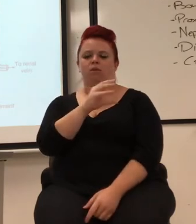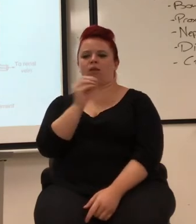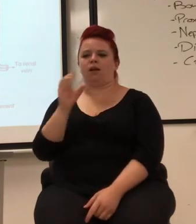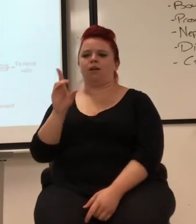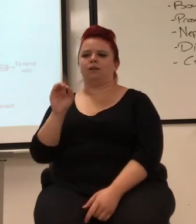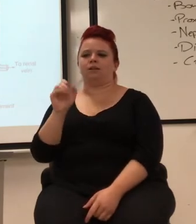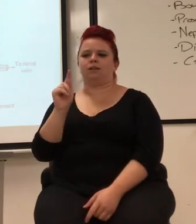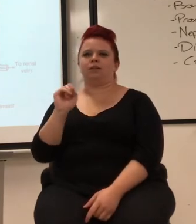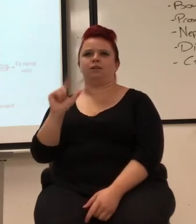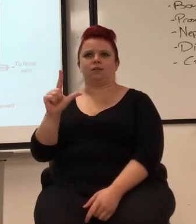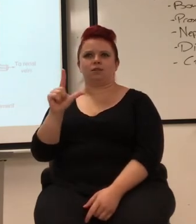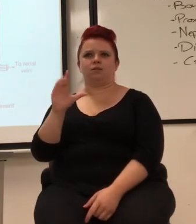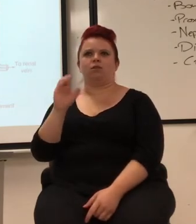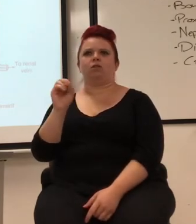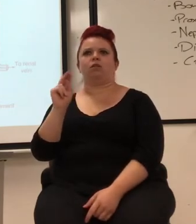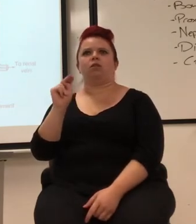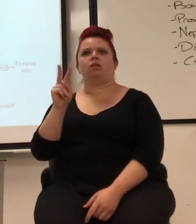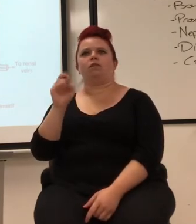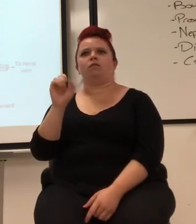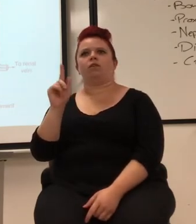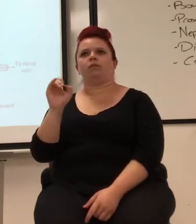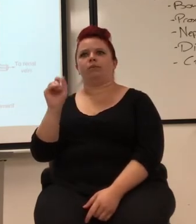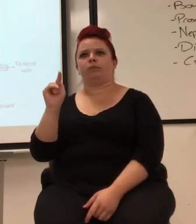convoluted tubule,